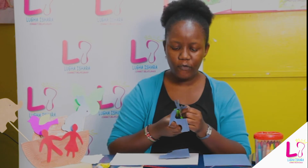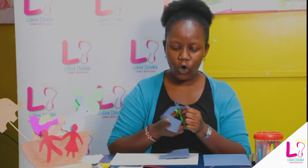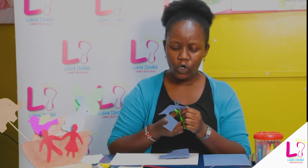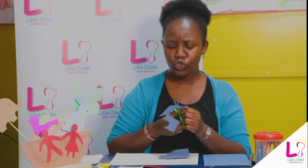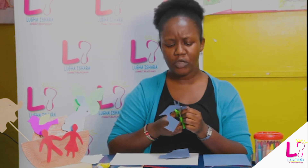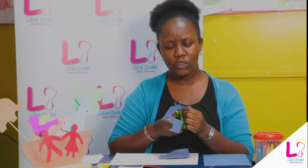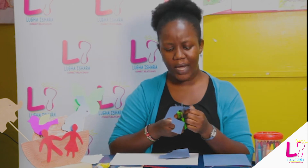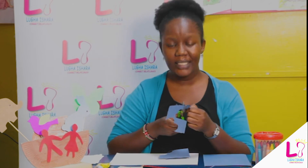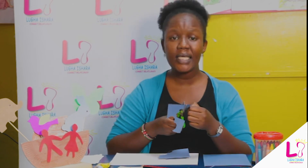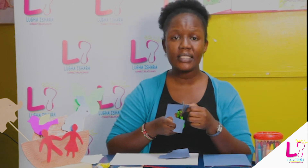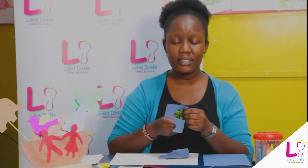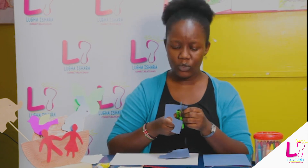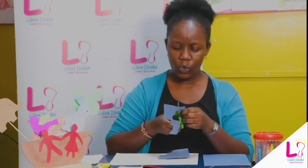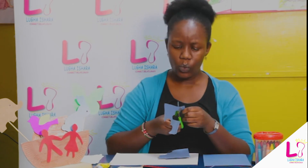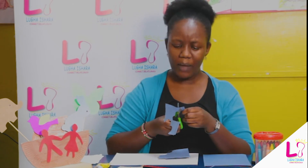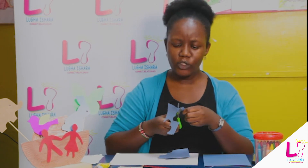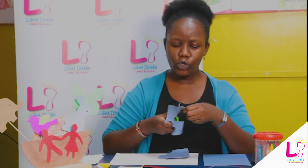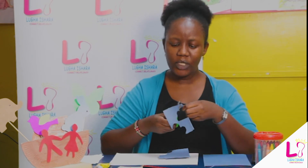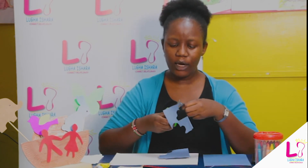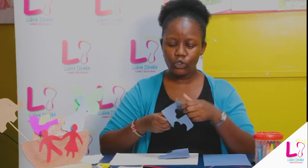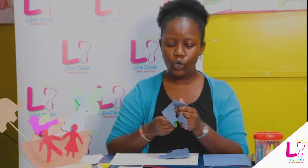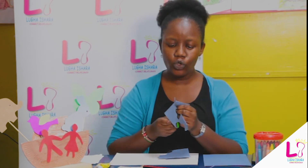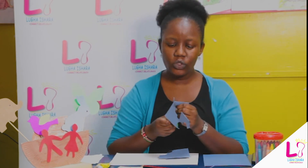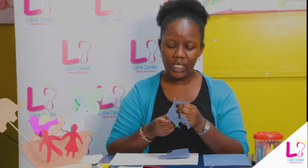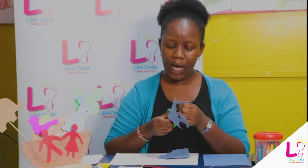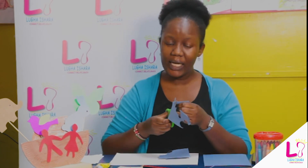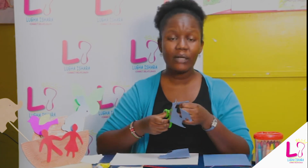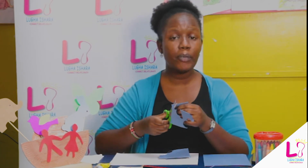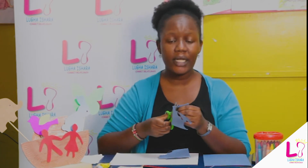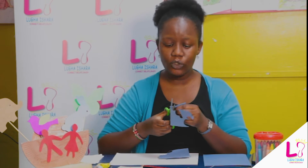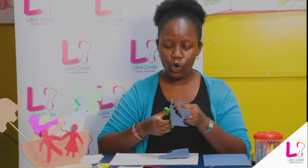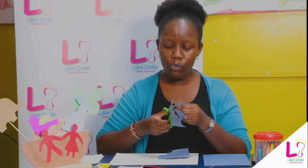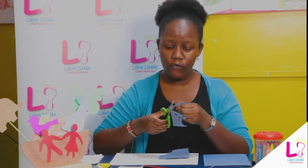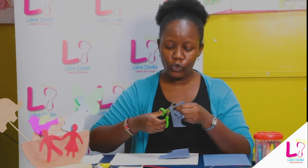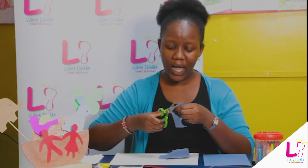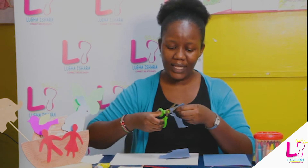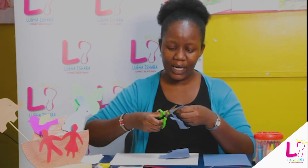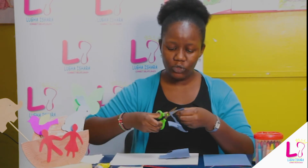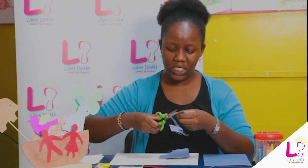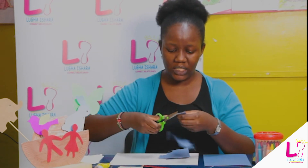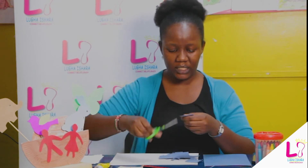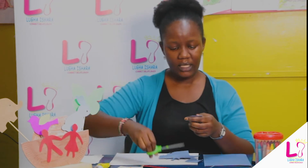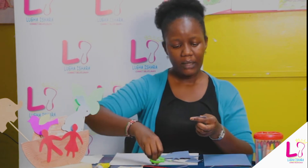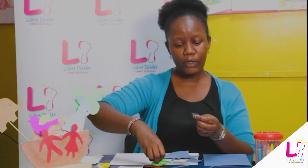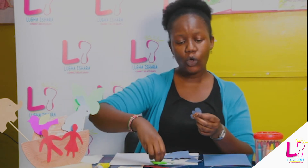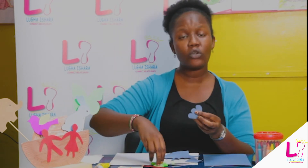for 21 days. We have been told we cannot go to see our grandparents or move to other counties because of